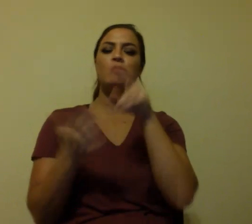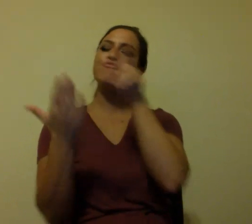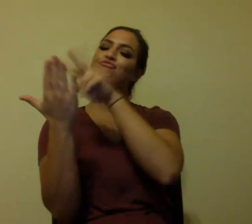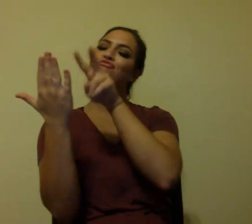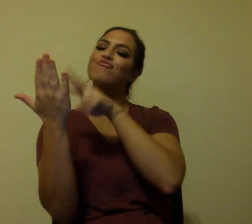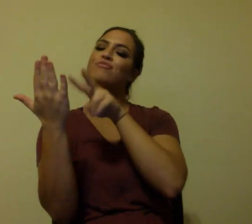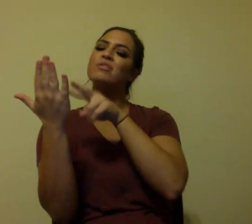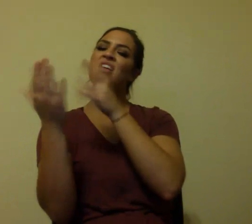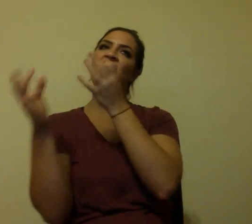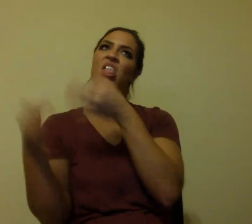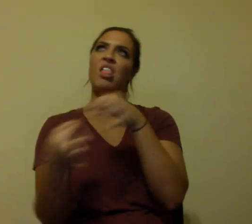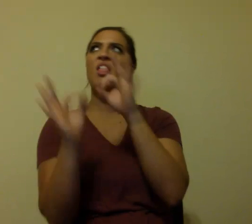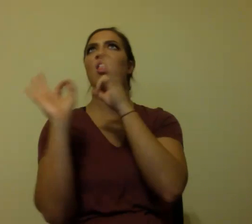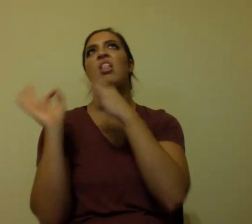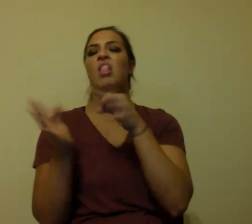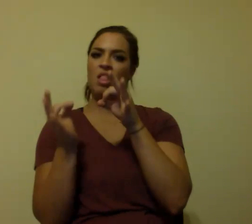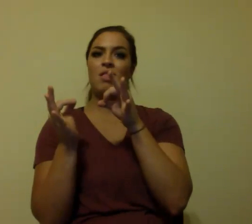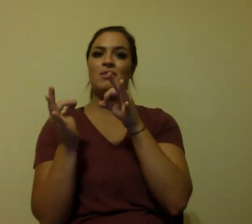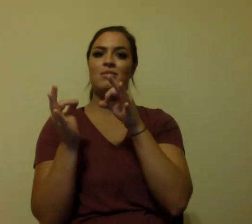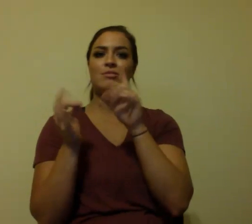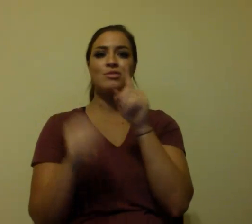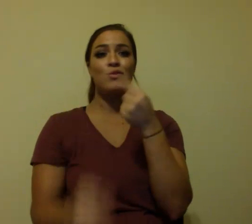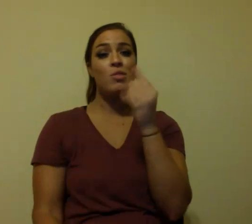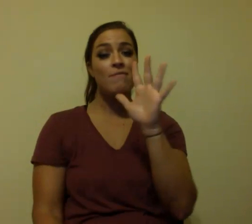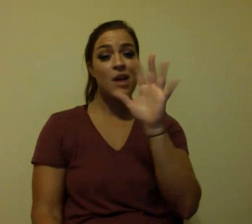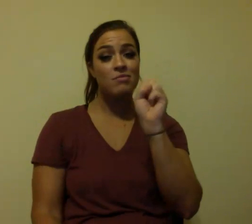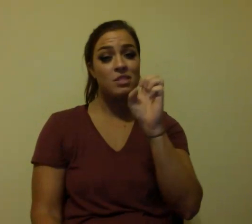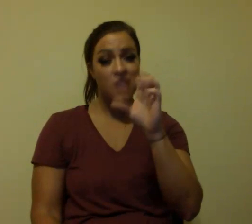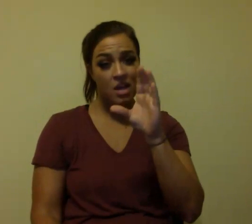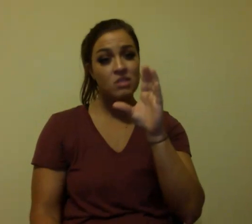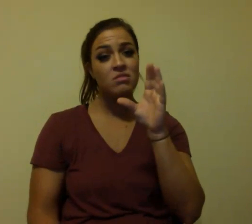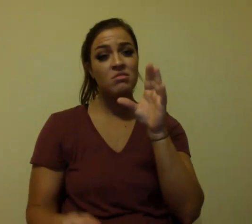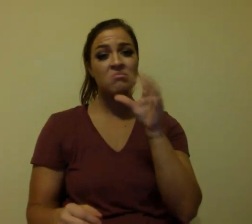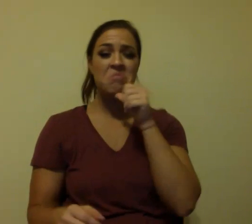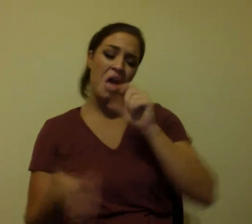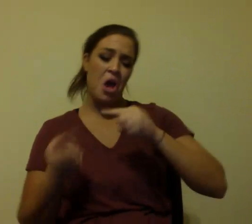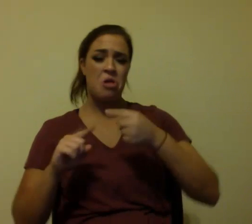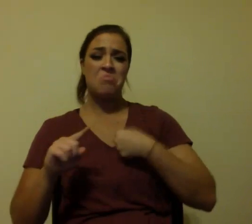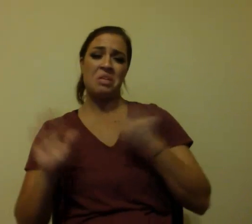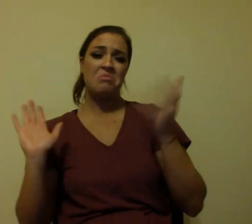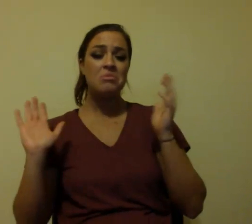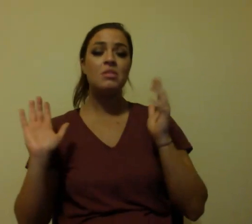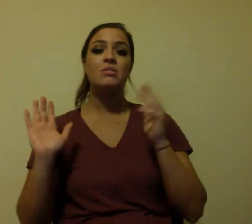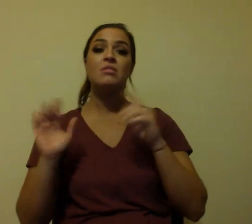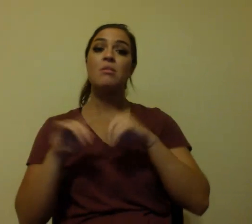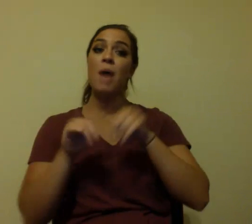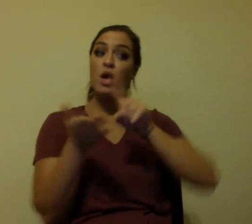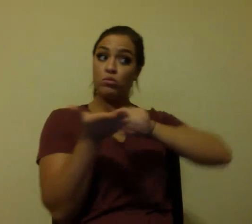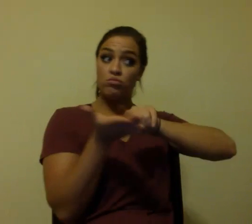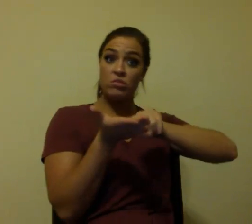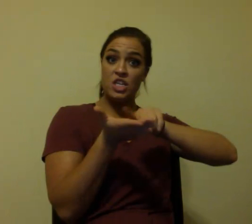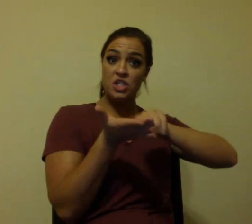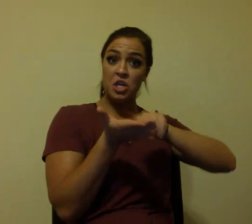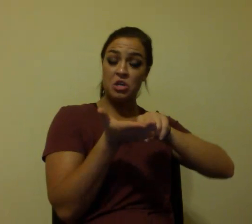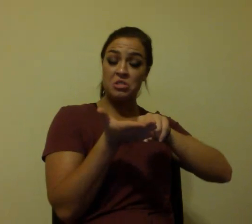me? Well, researchers have found that envying your friends on Facebook actually leads to